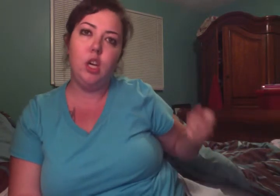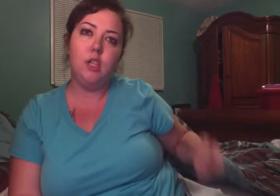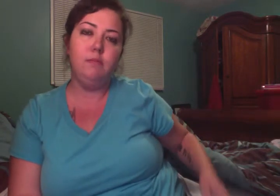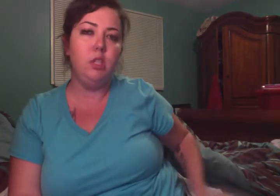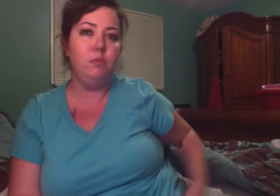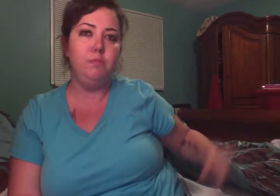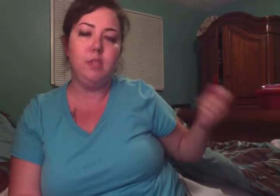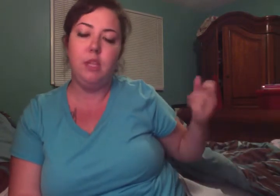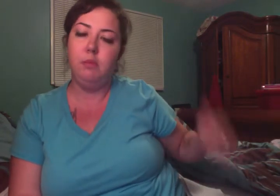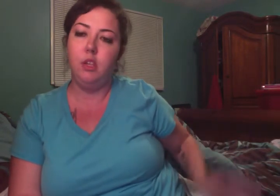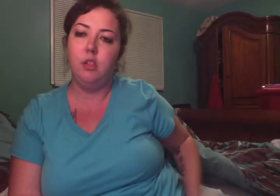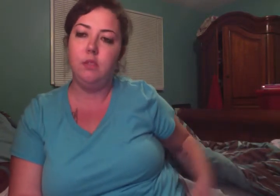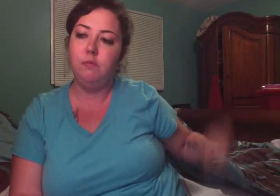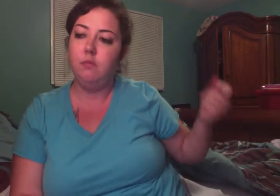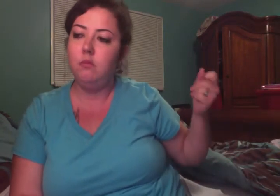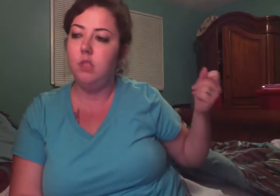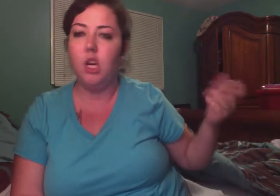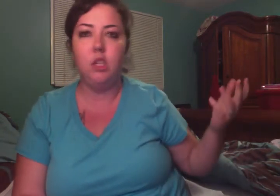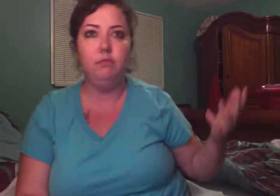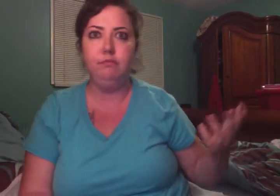Then you snap your fingers. Dog.